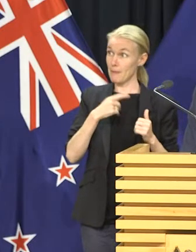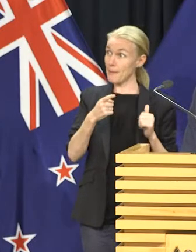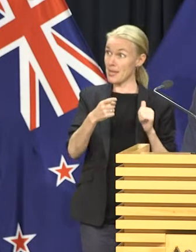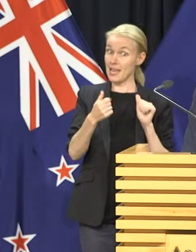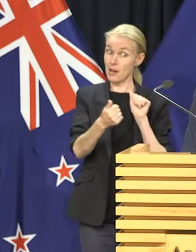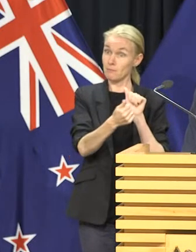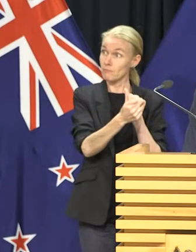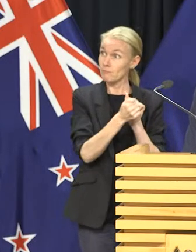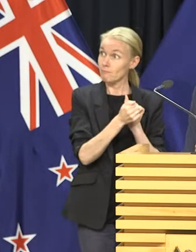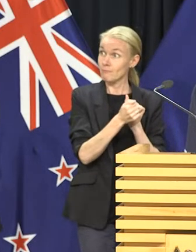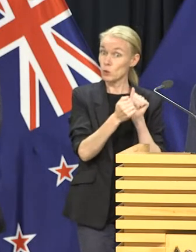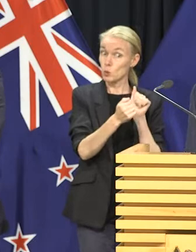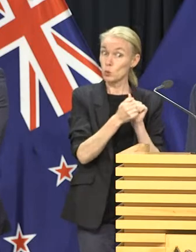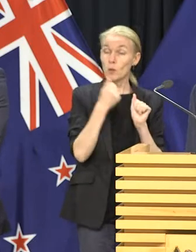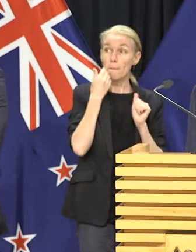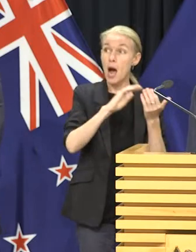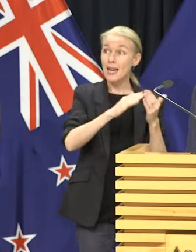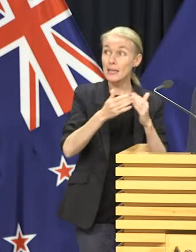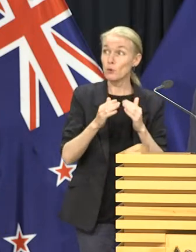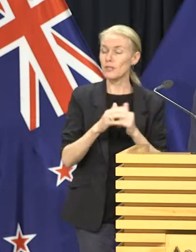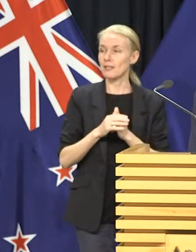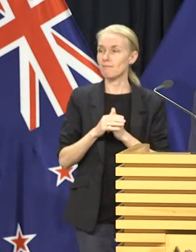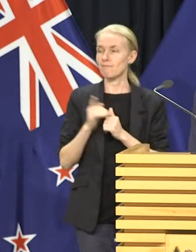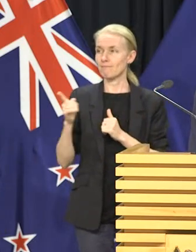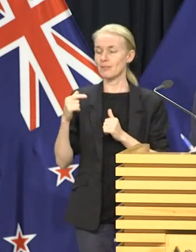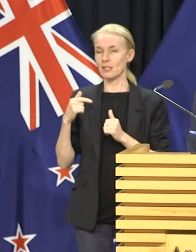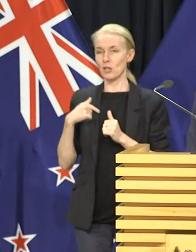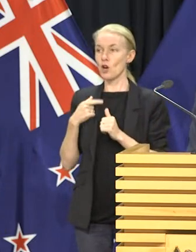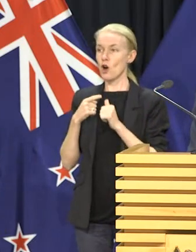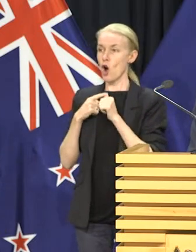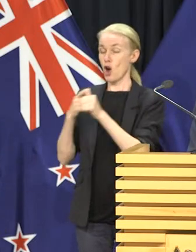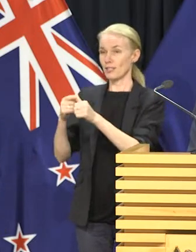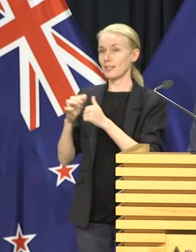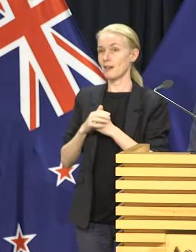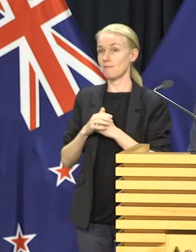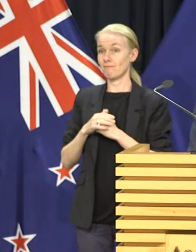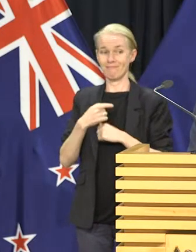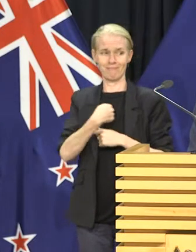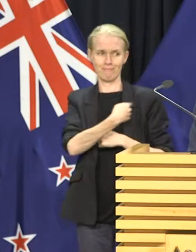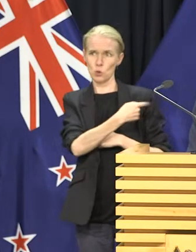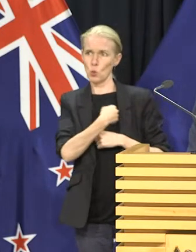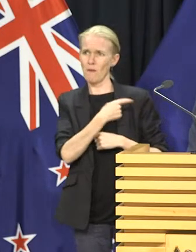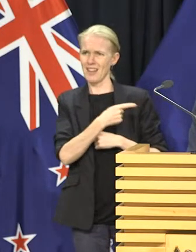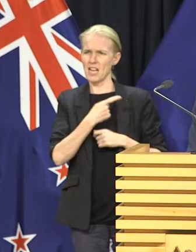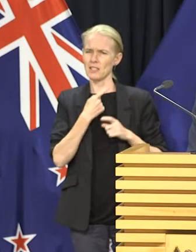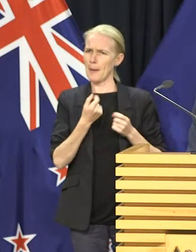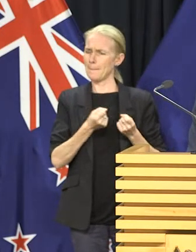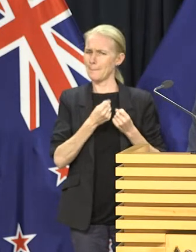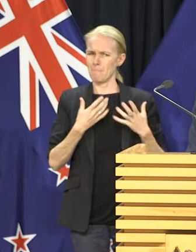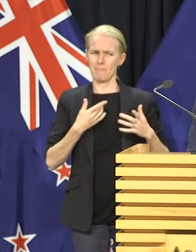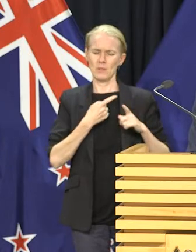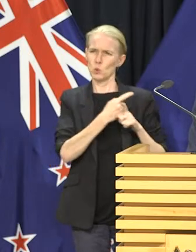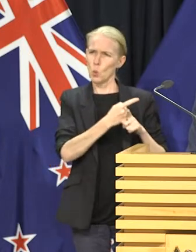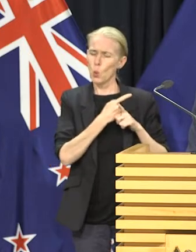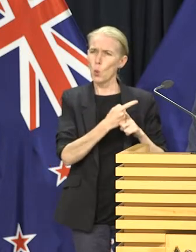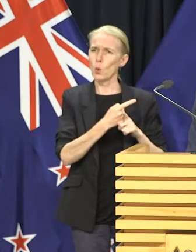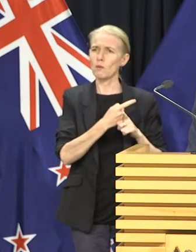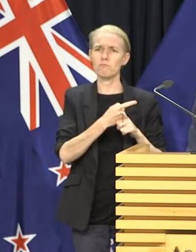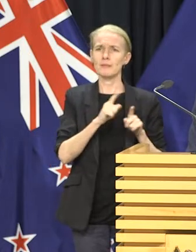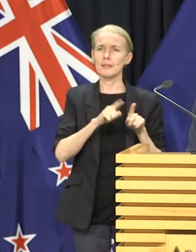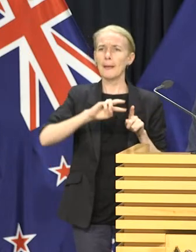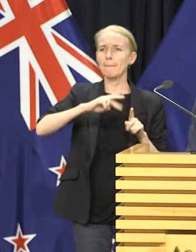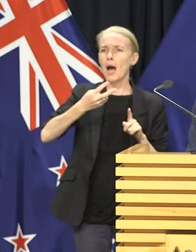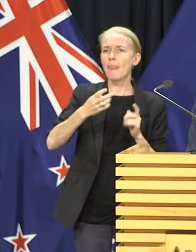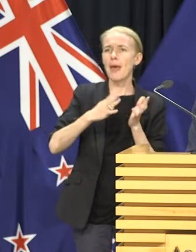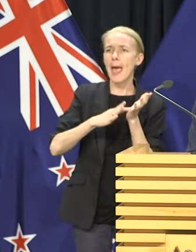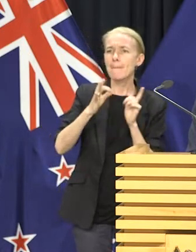with Dr. Bloomfield and the Ministry of Health for some time now about this particular matter, as well as some of the medical experts